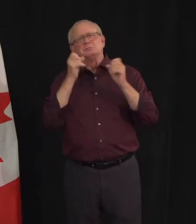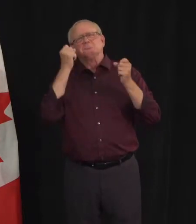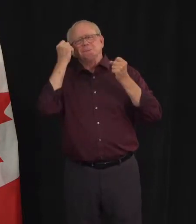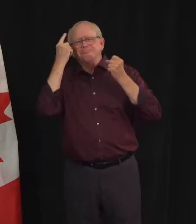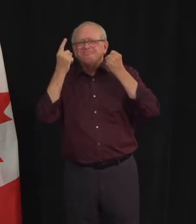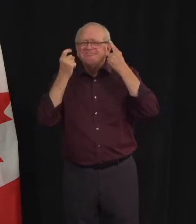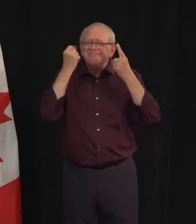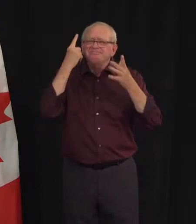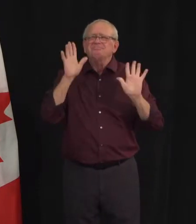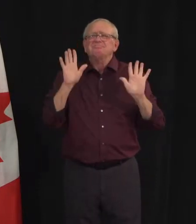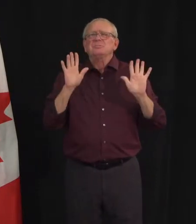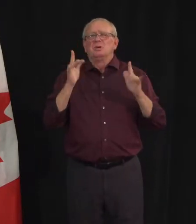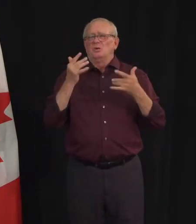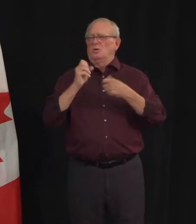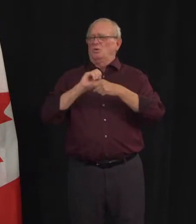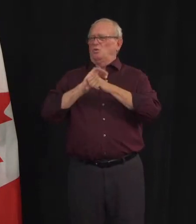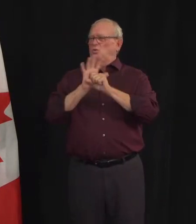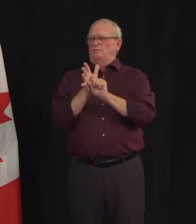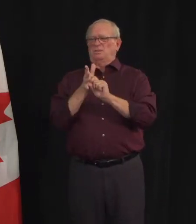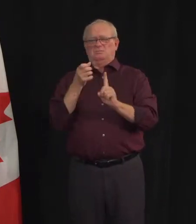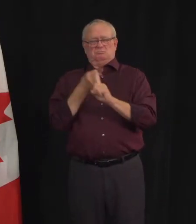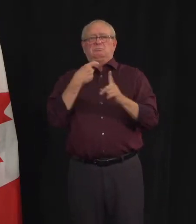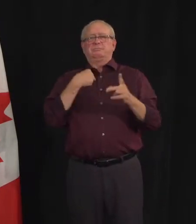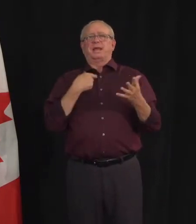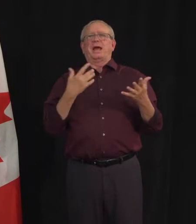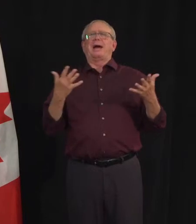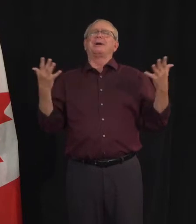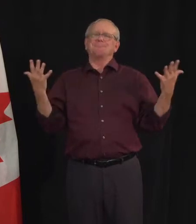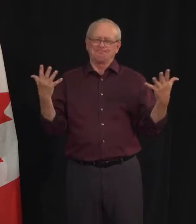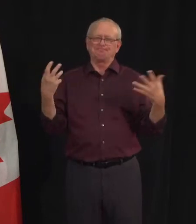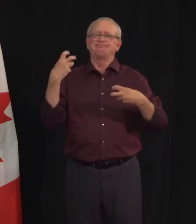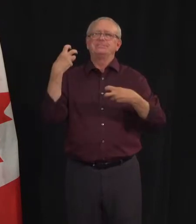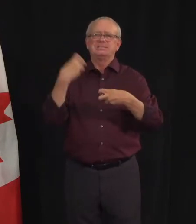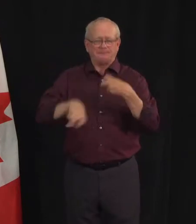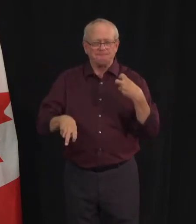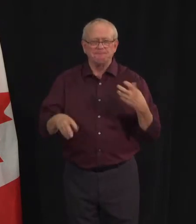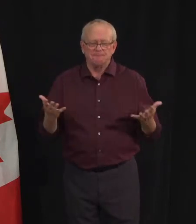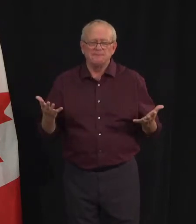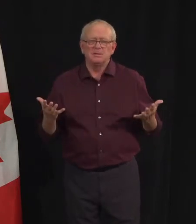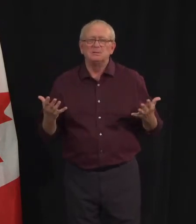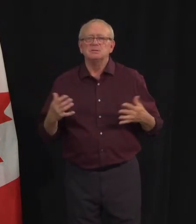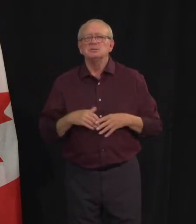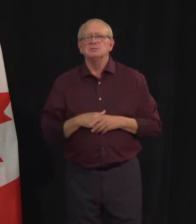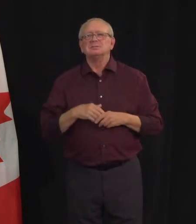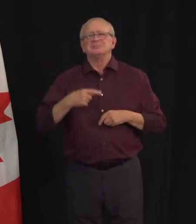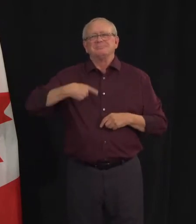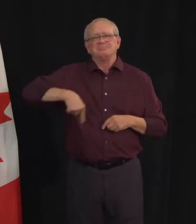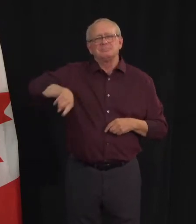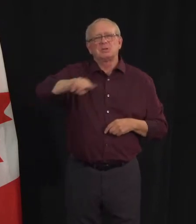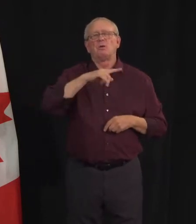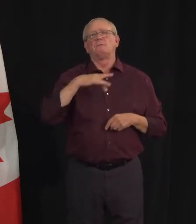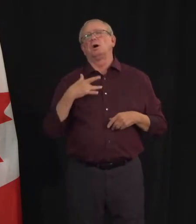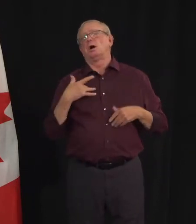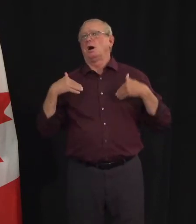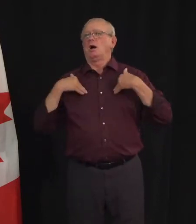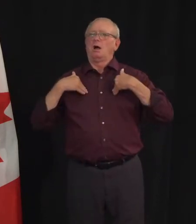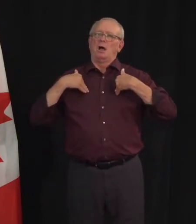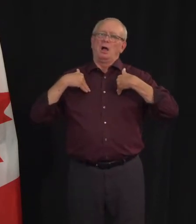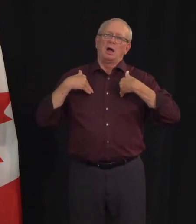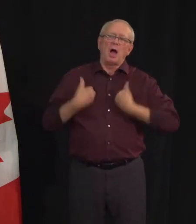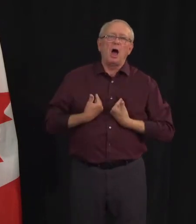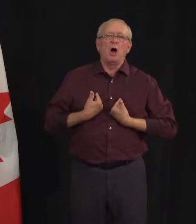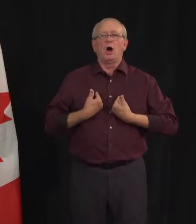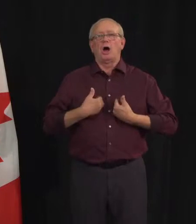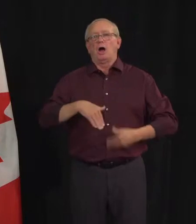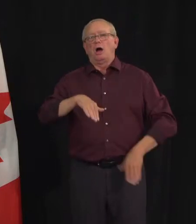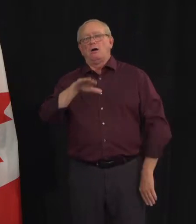is really hard. We are all tired. It is easy to be frustrated or even angry if our lives are